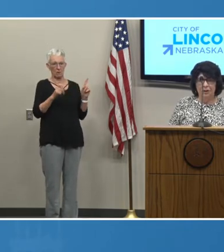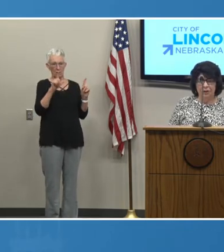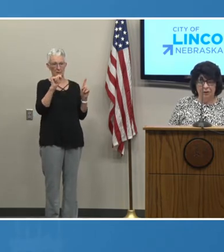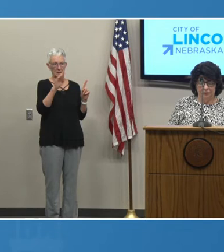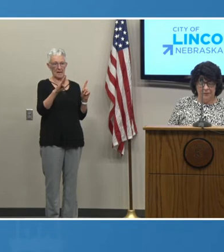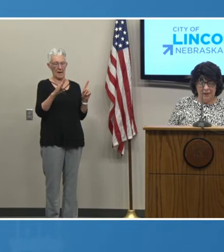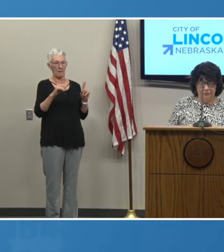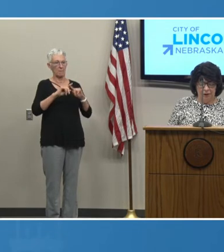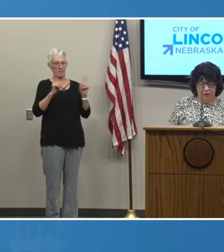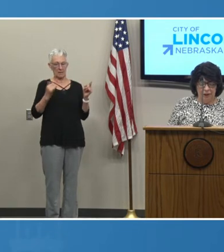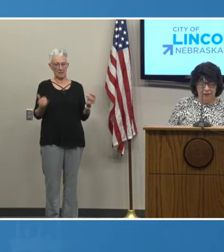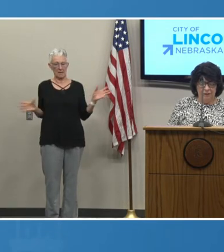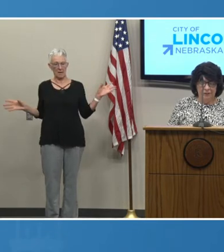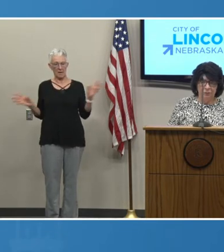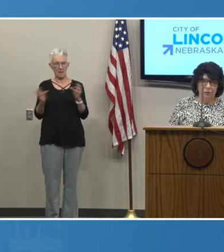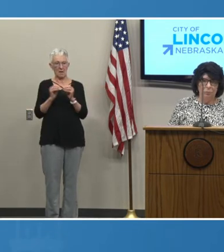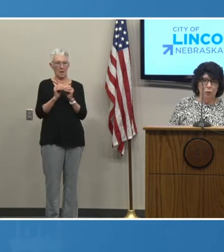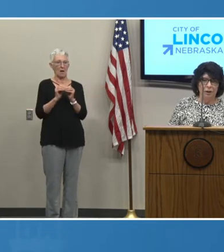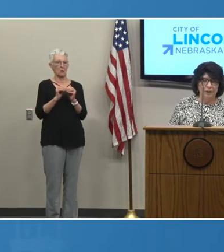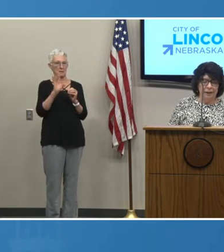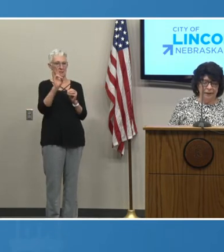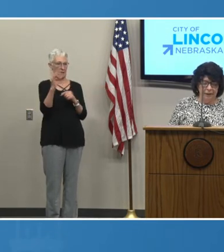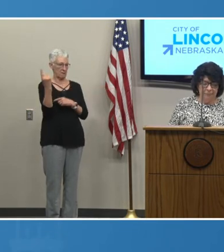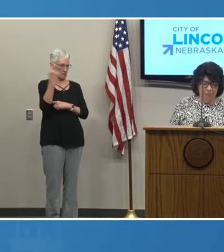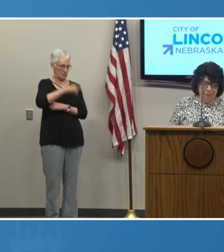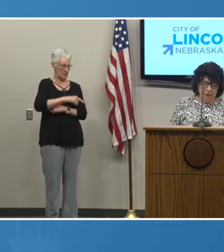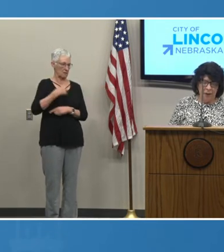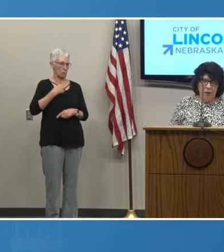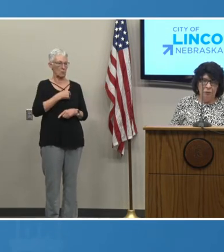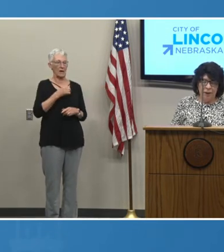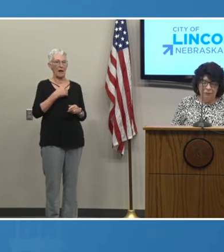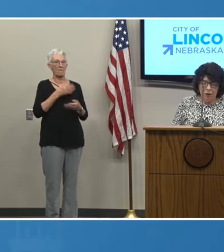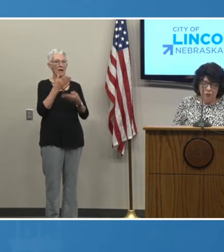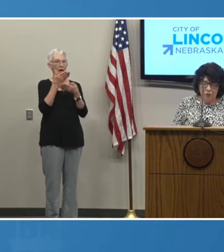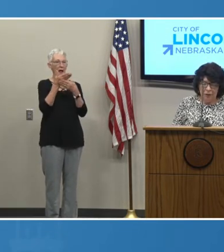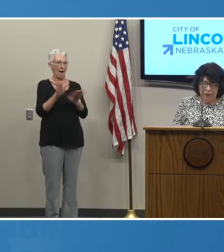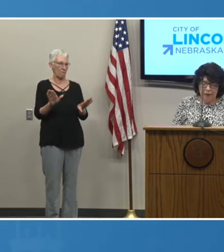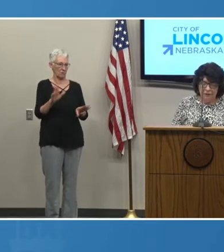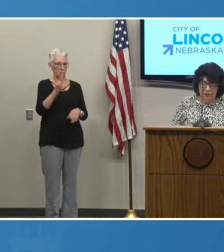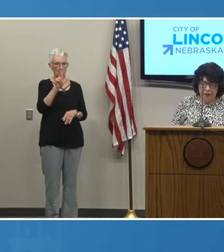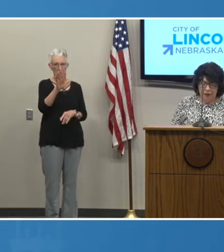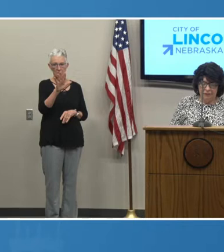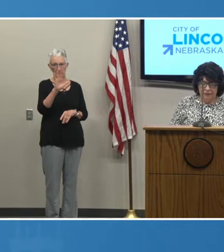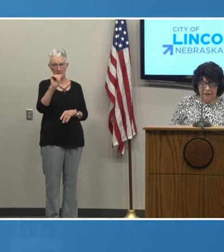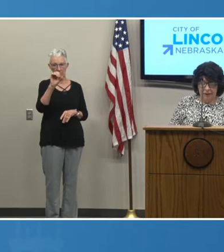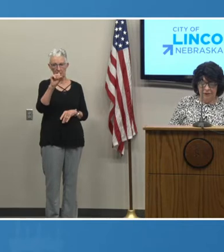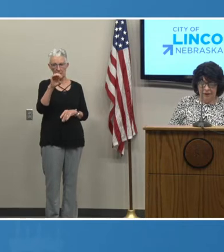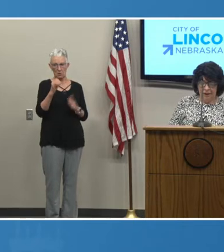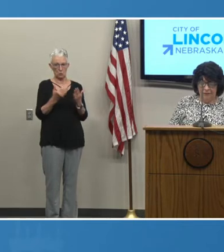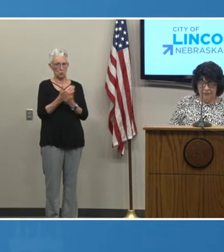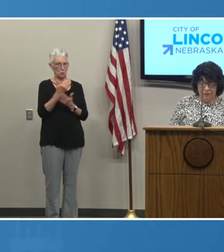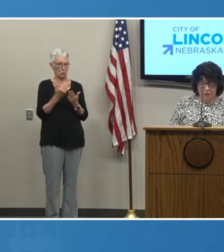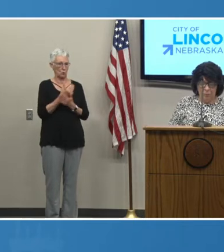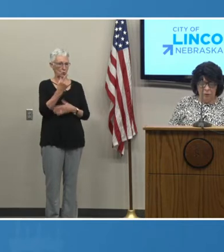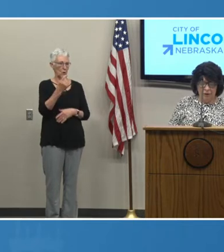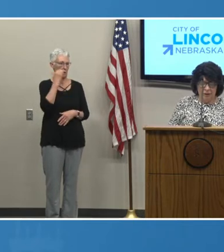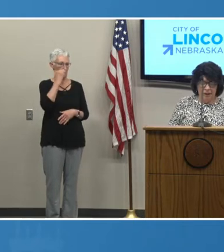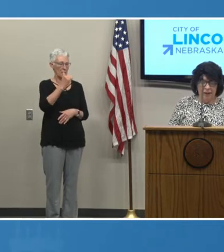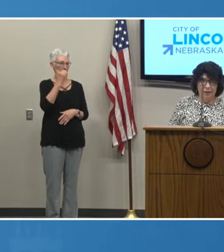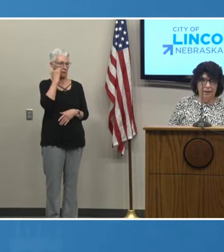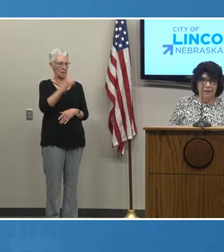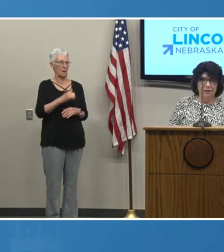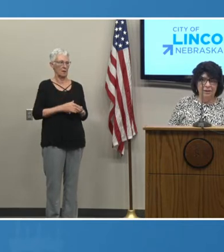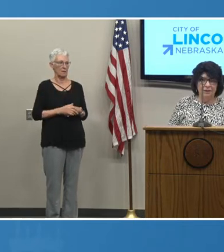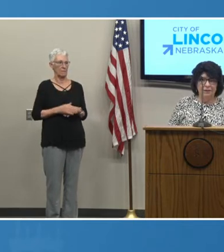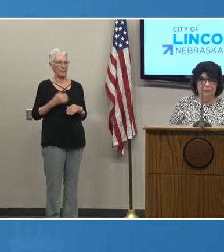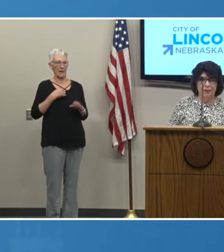of 35 new cases reported daily. We have no new Lancaster County cases to report